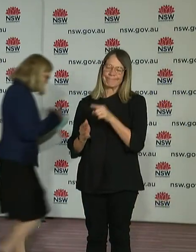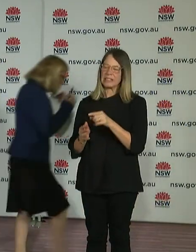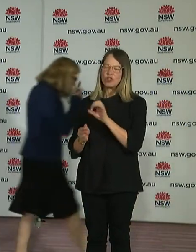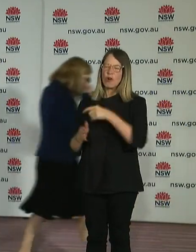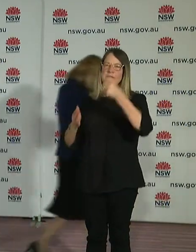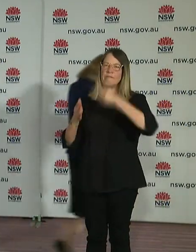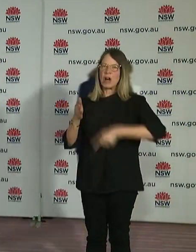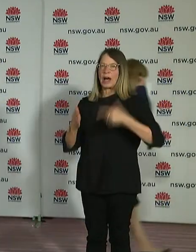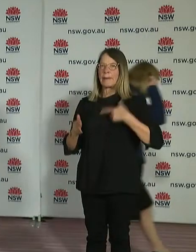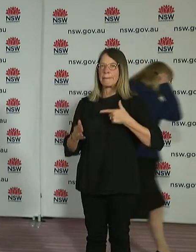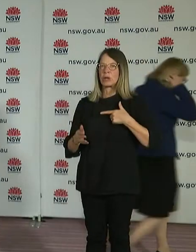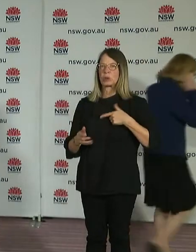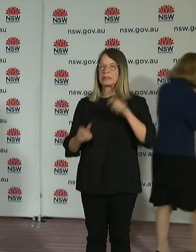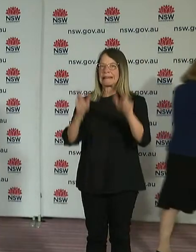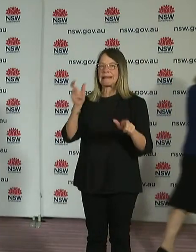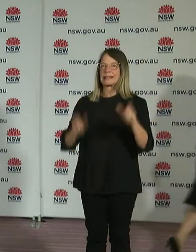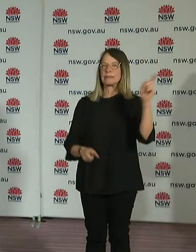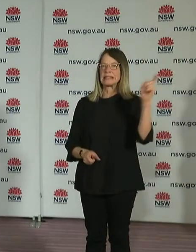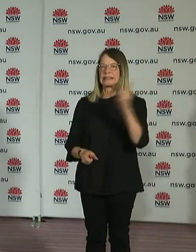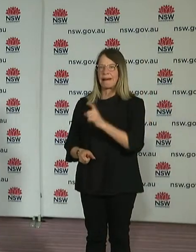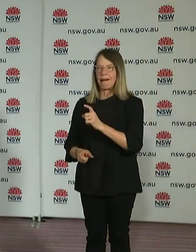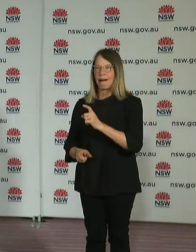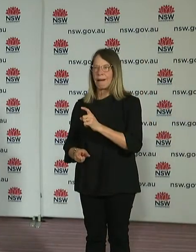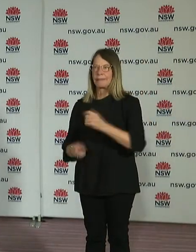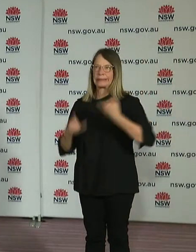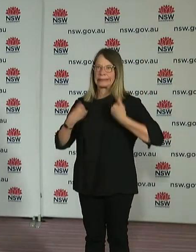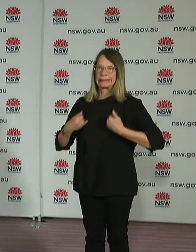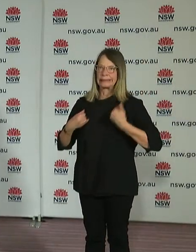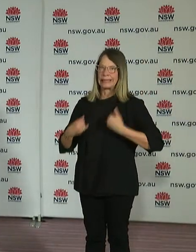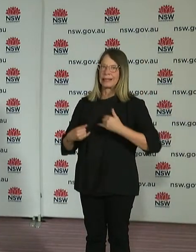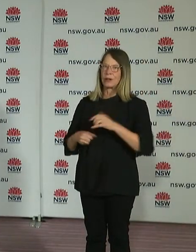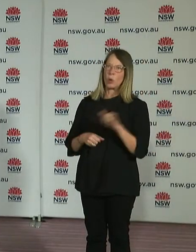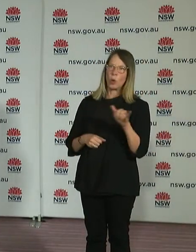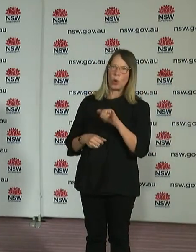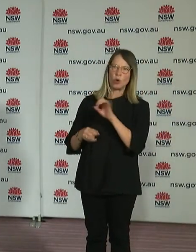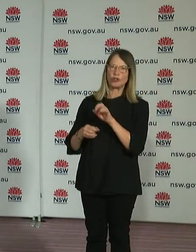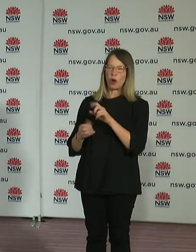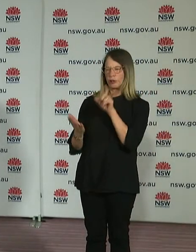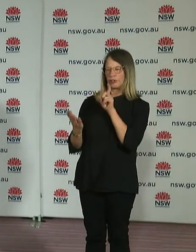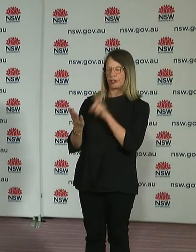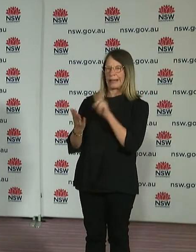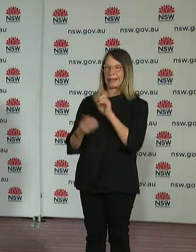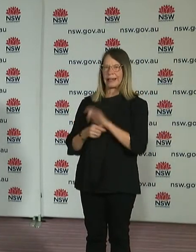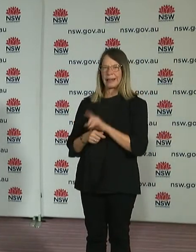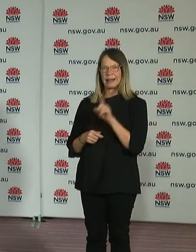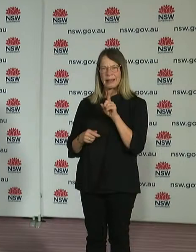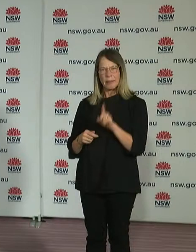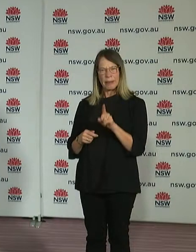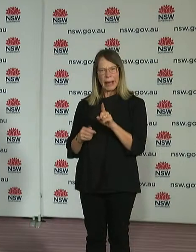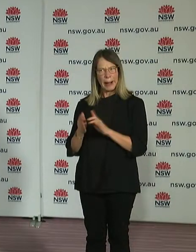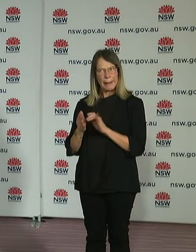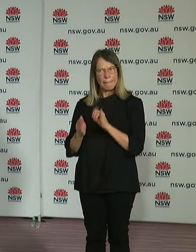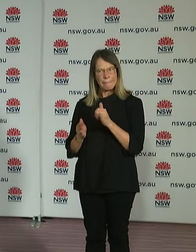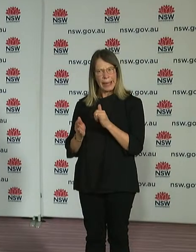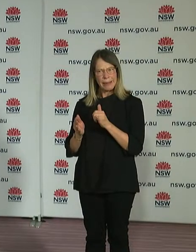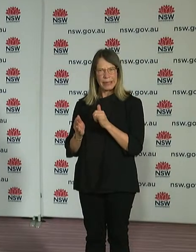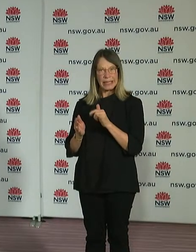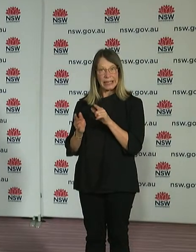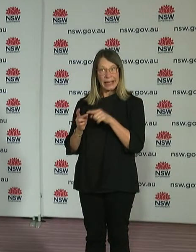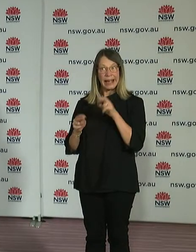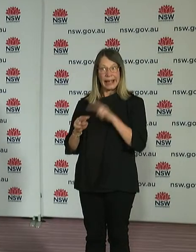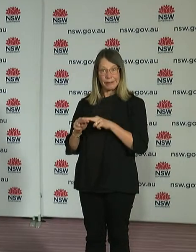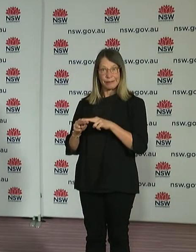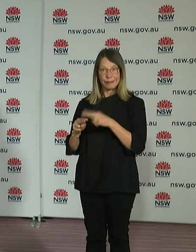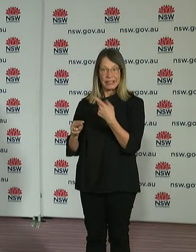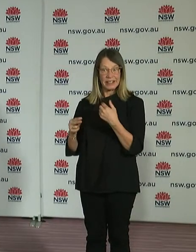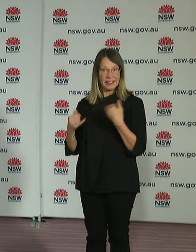to be? I just want to stress the point that anybody who flagrantly does the wrong thing will be fined. Anybody